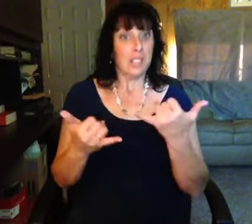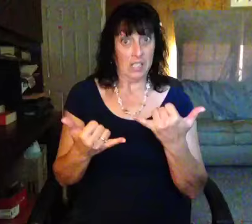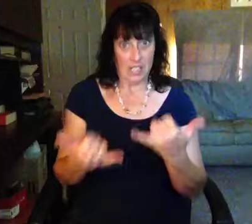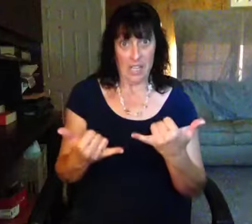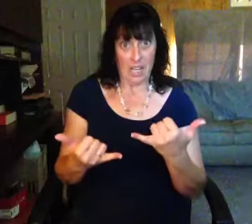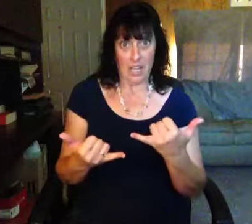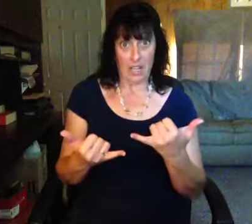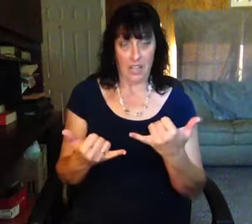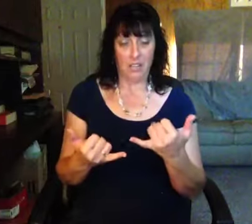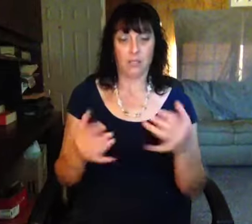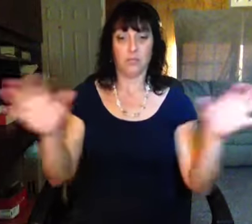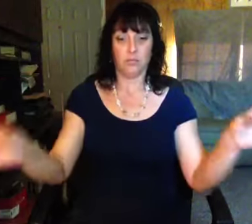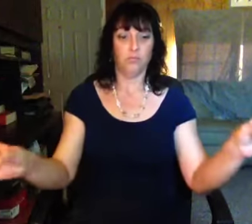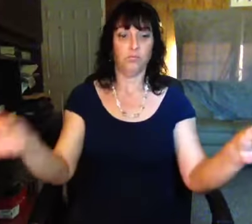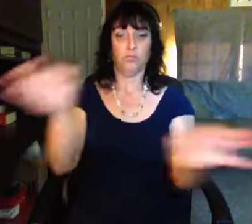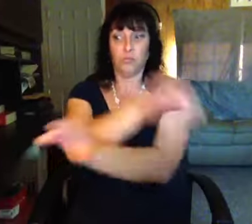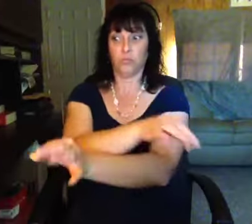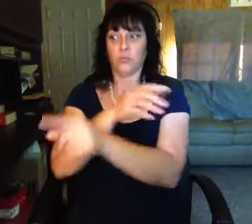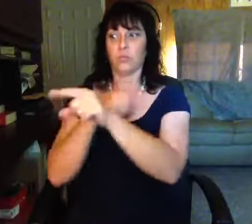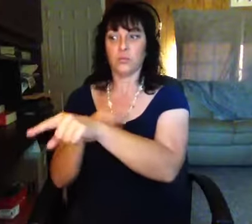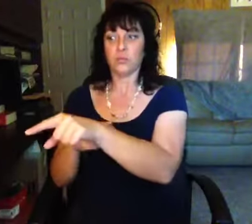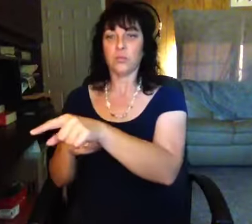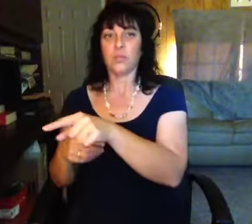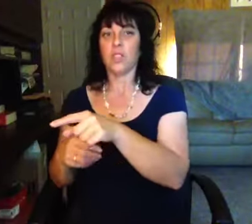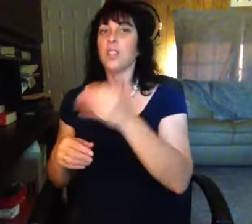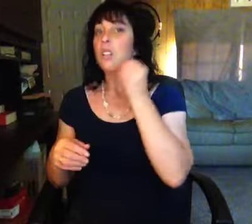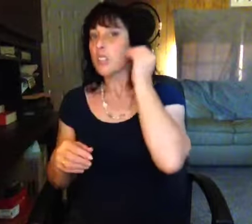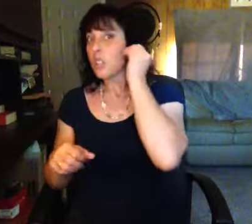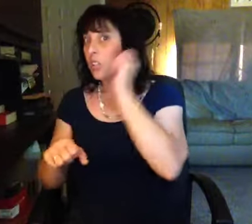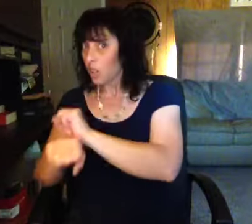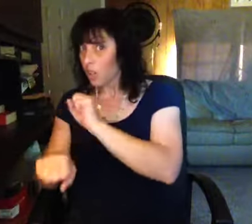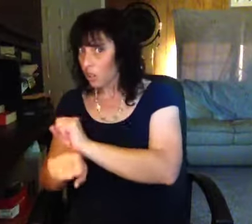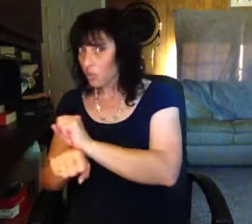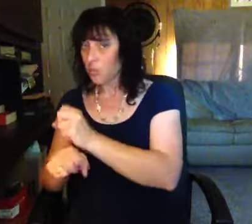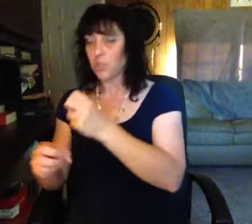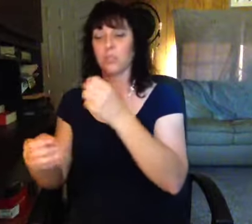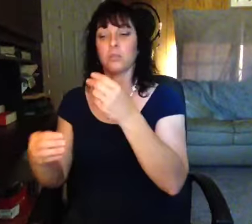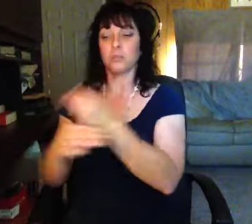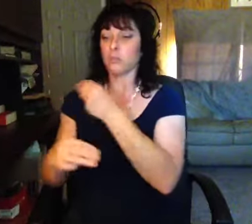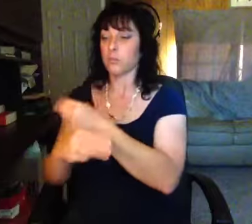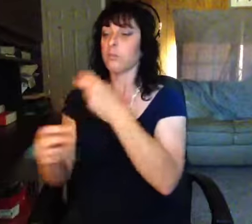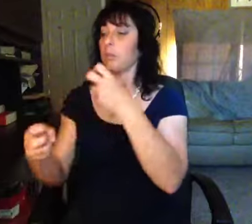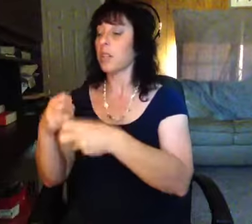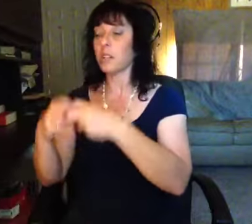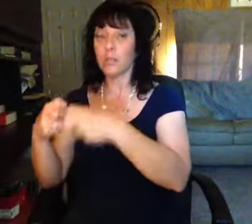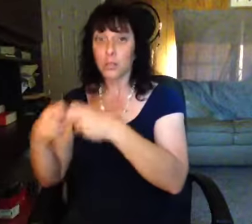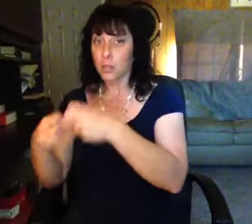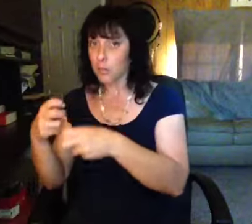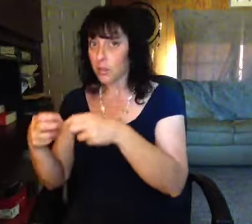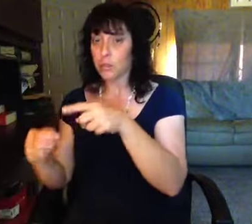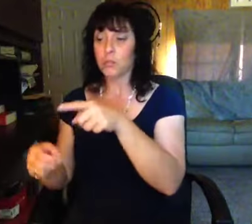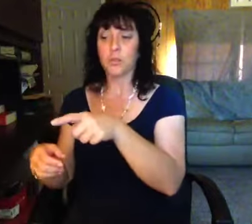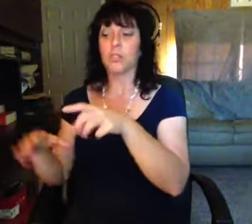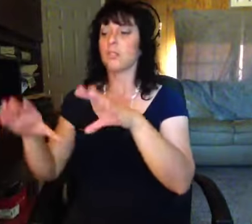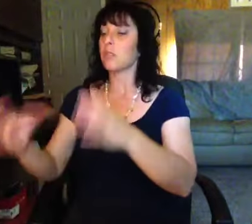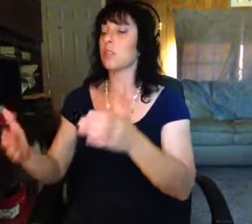So instead, we're gonna turn that around, where the students are going to be doing the majority of their work inside the classroom, and